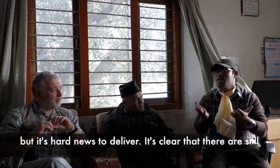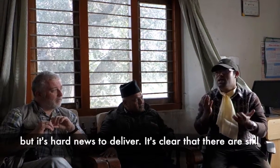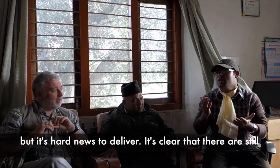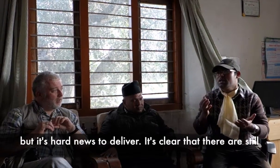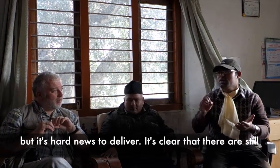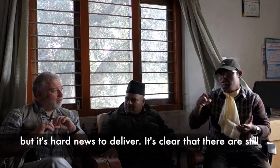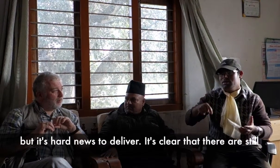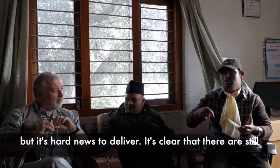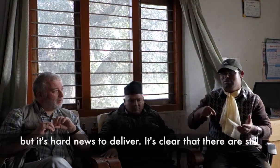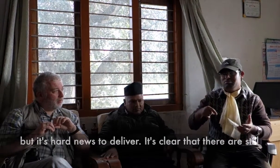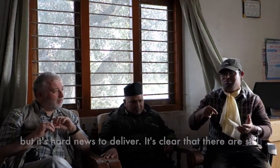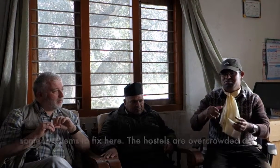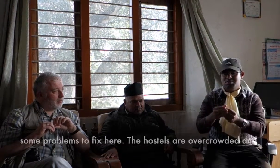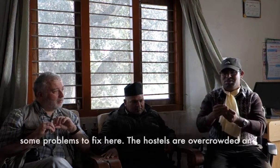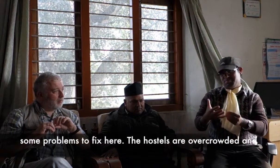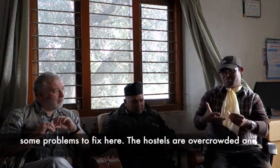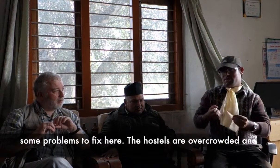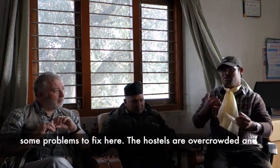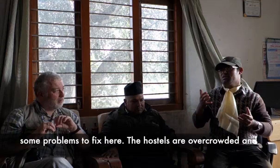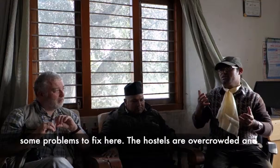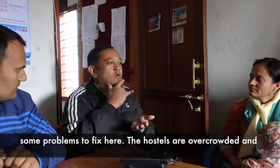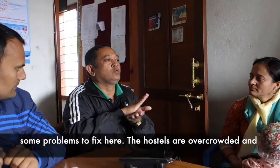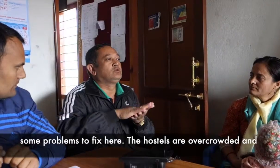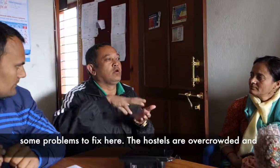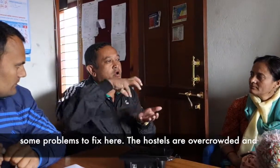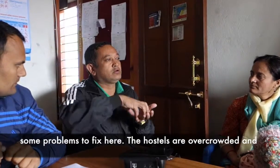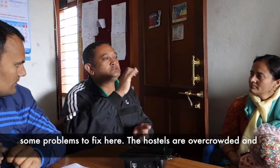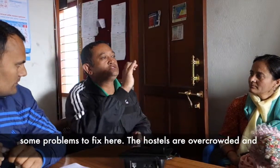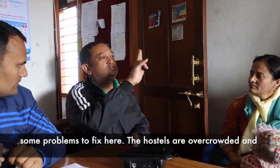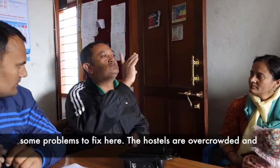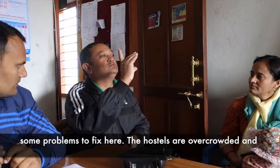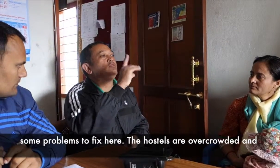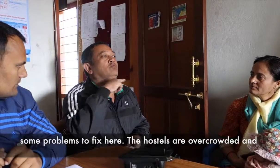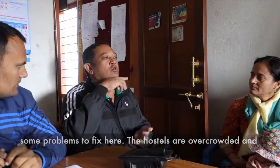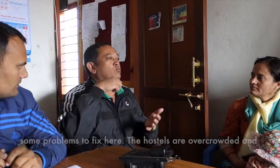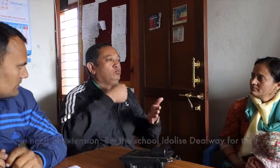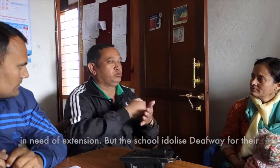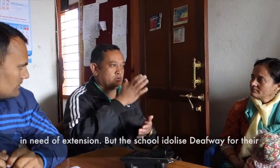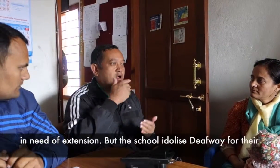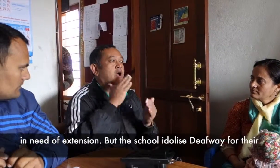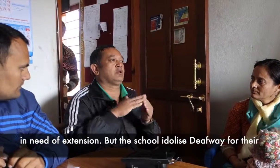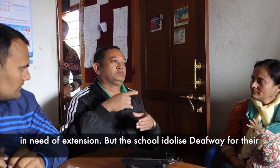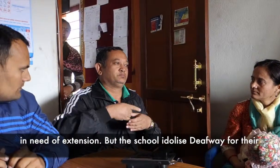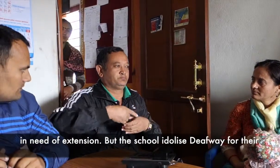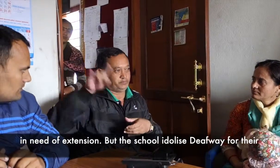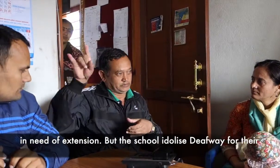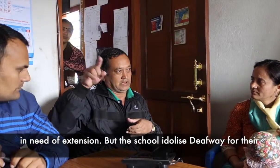It's clear there are still some problems to fix here. The hostels are overcrowded and in need of extension. But the school